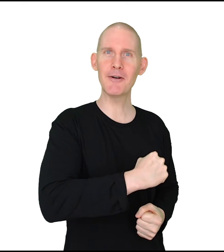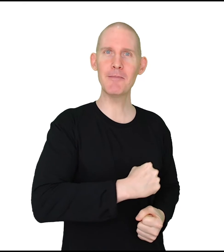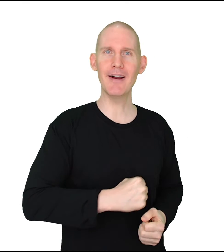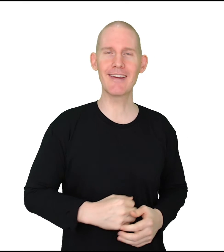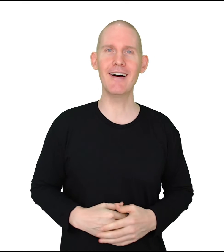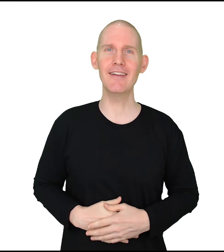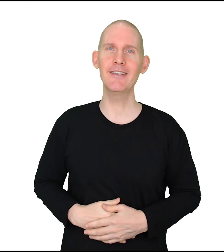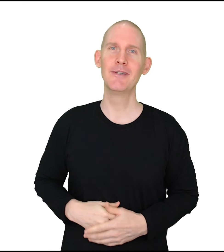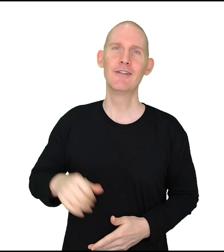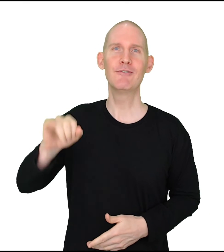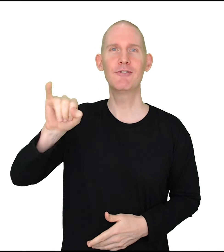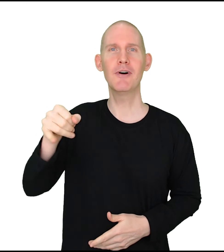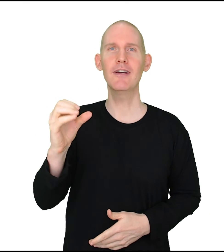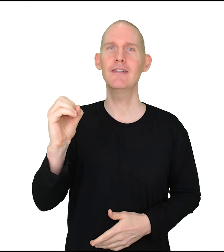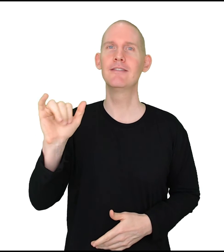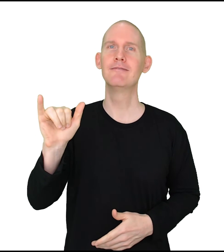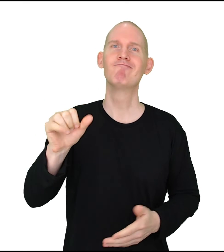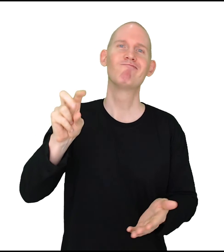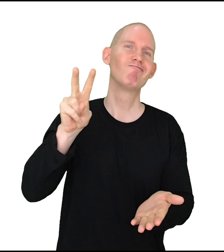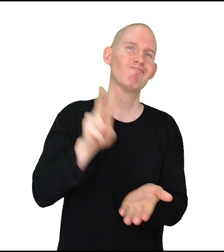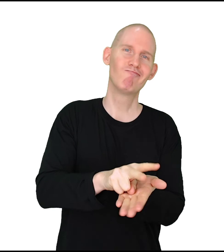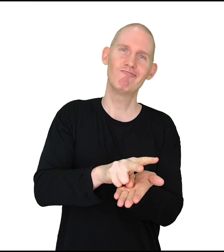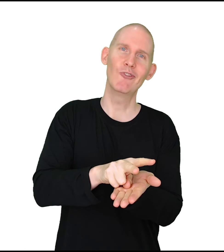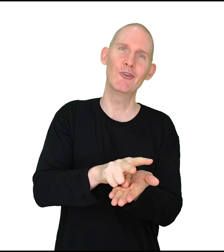by golly. Joy, lose.